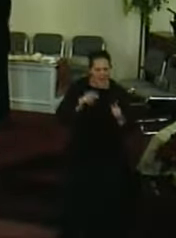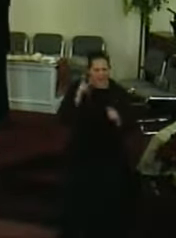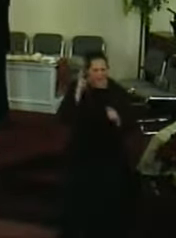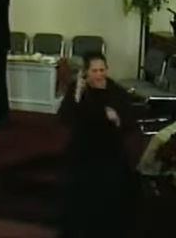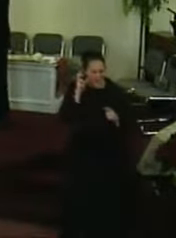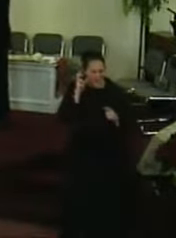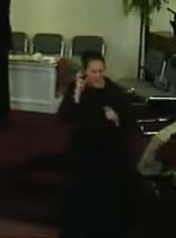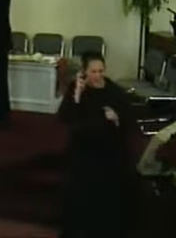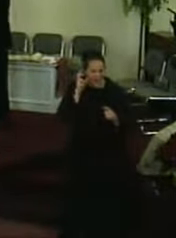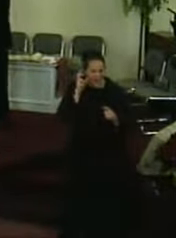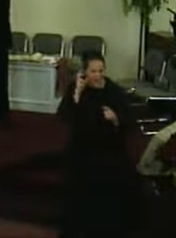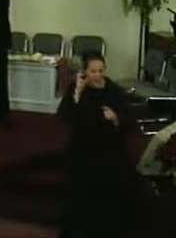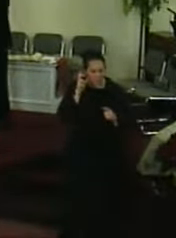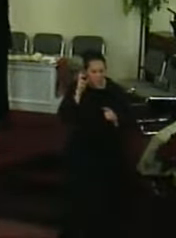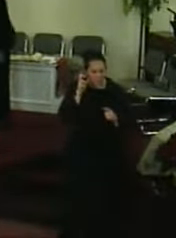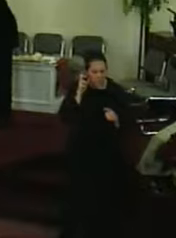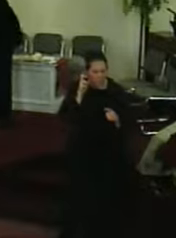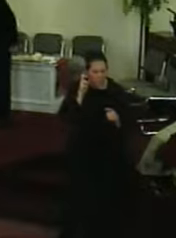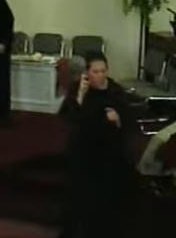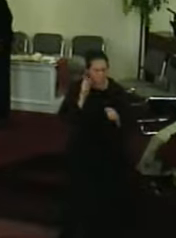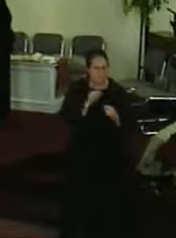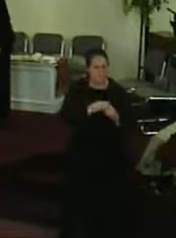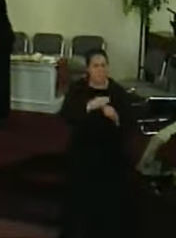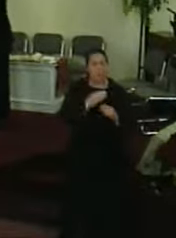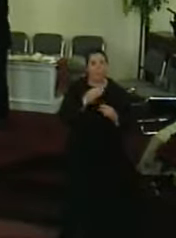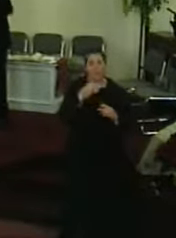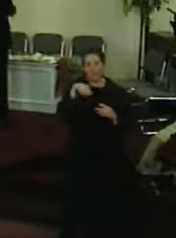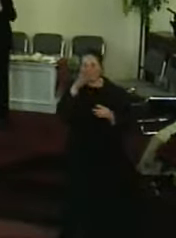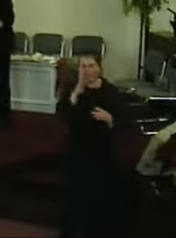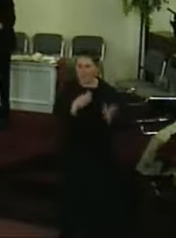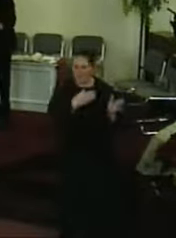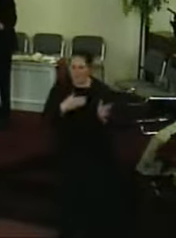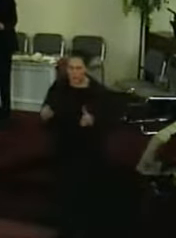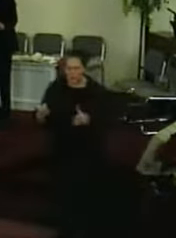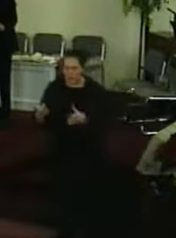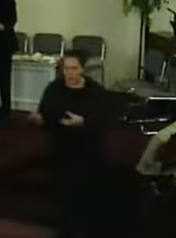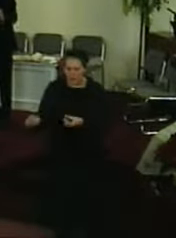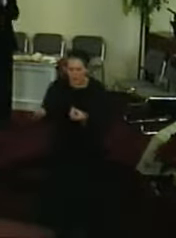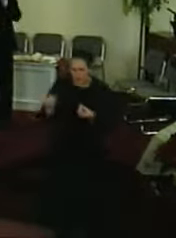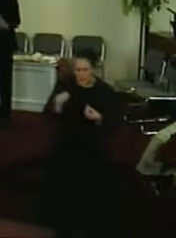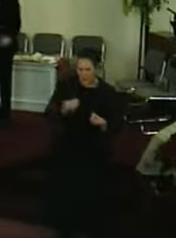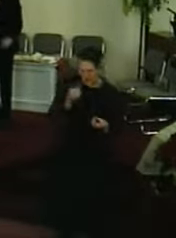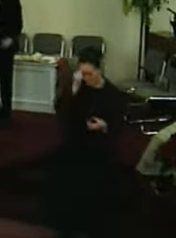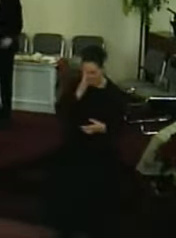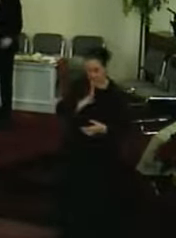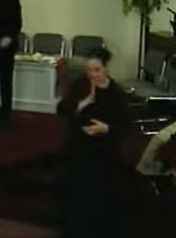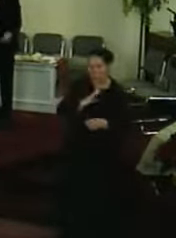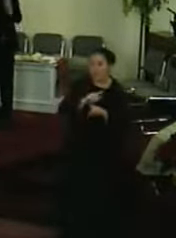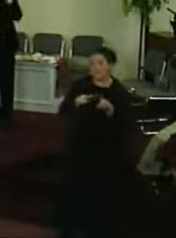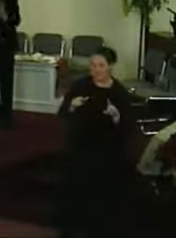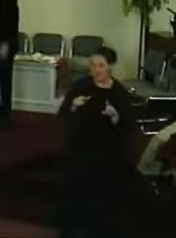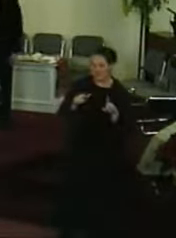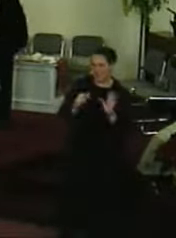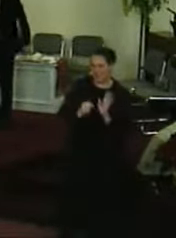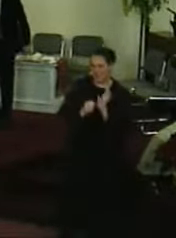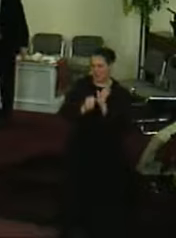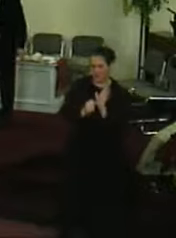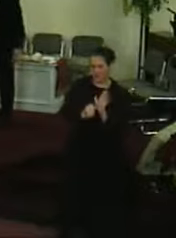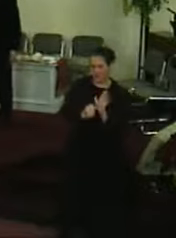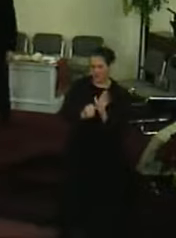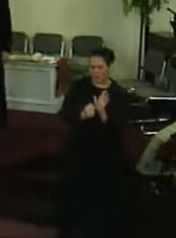what God has prepared for them that love him. But he has revealed them unto us by his